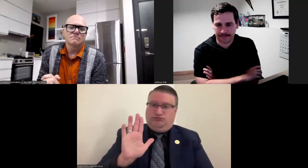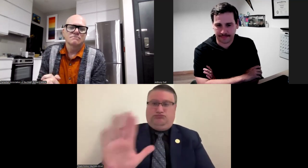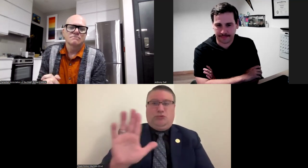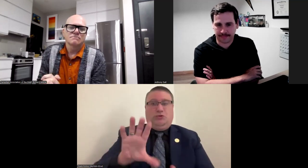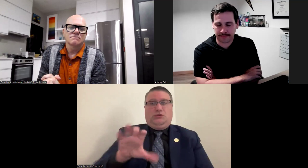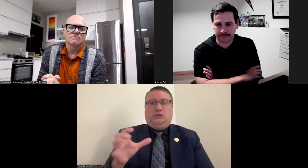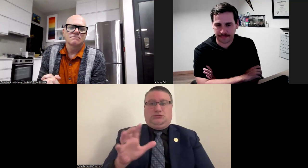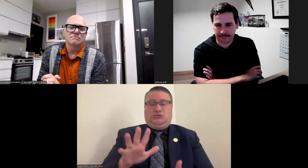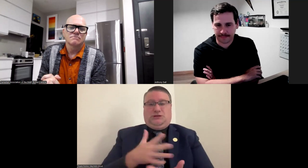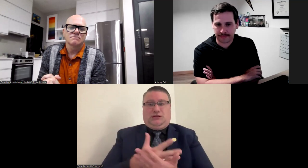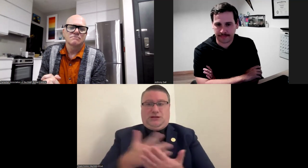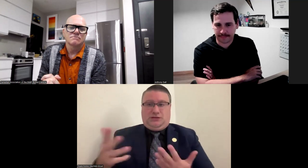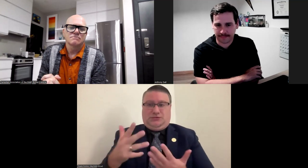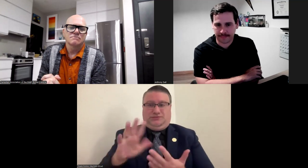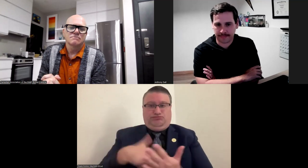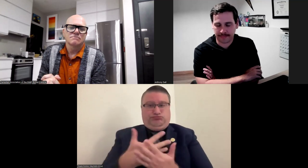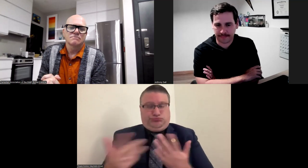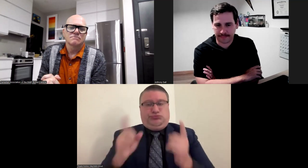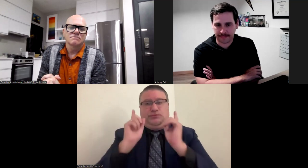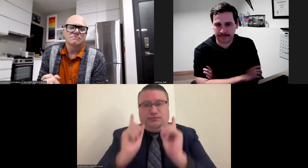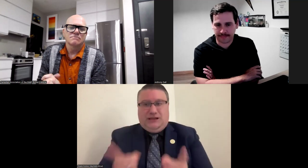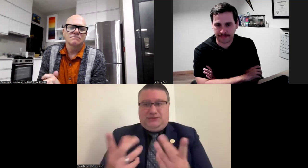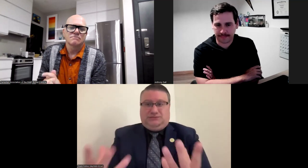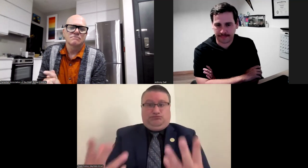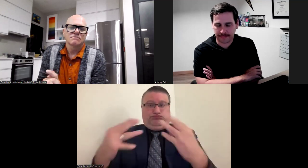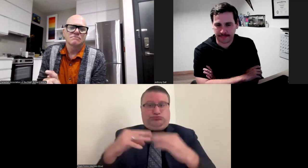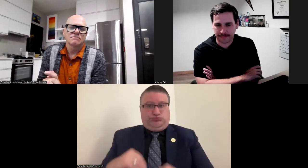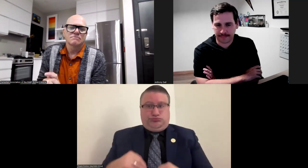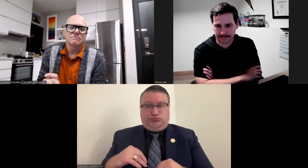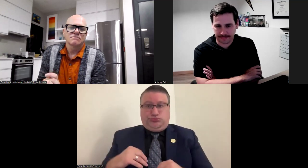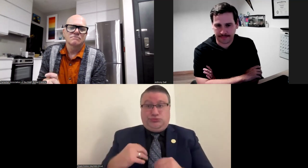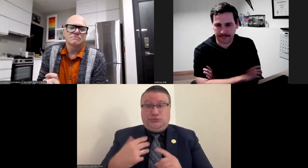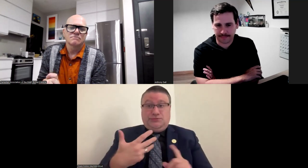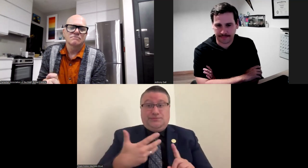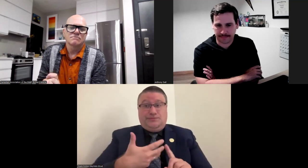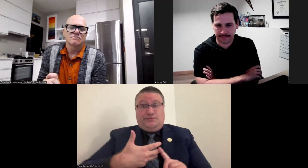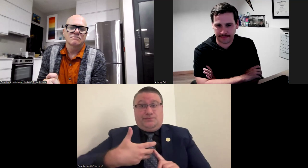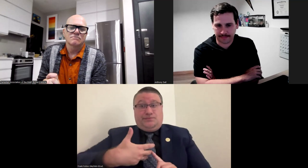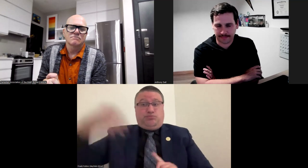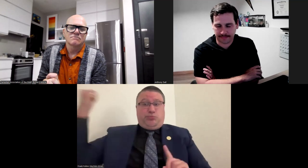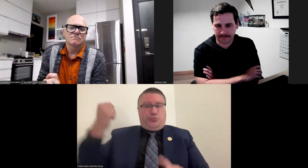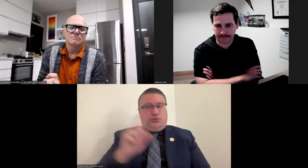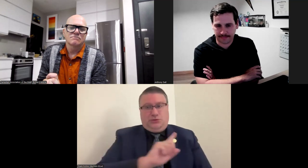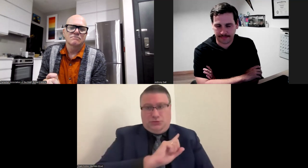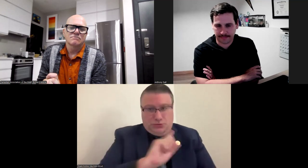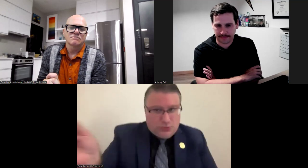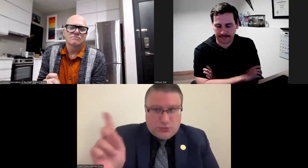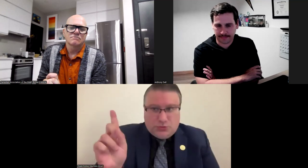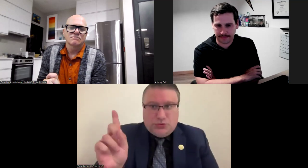or the national sign language in their country. So that is something that they must have access to, and